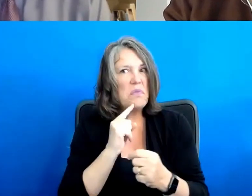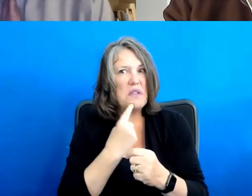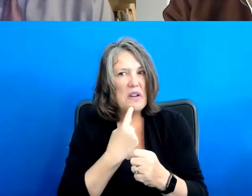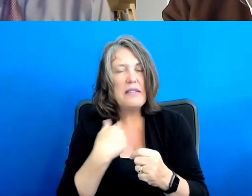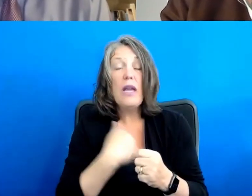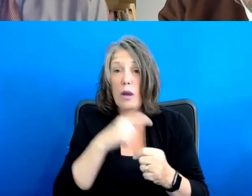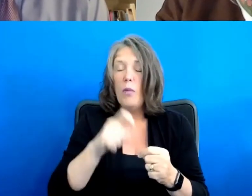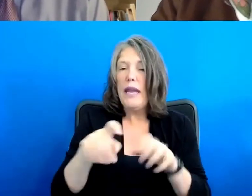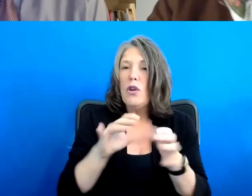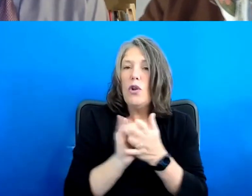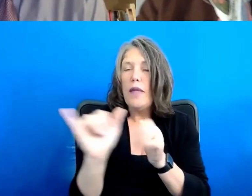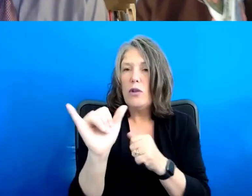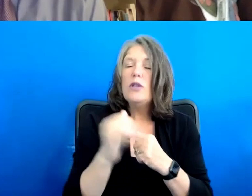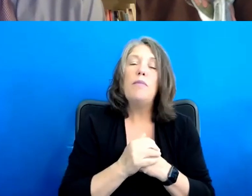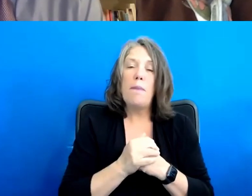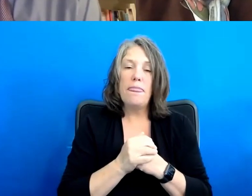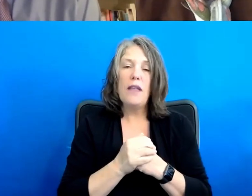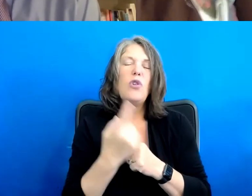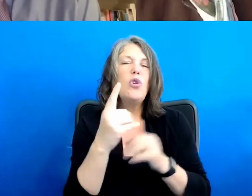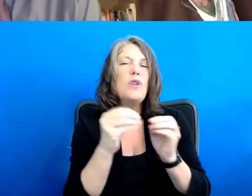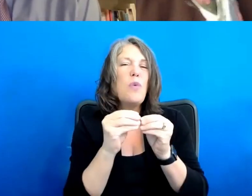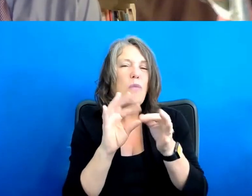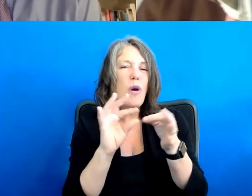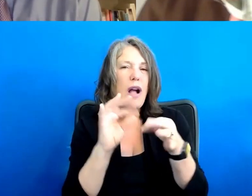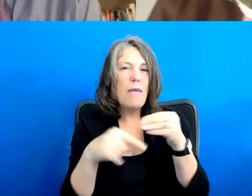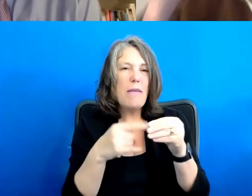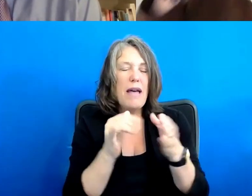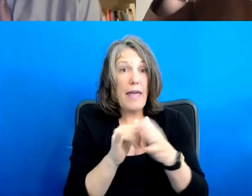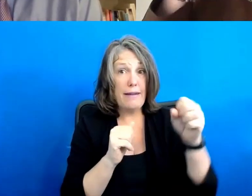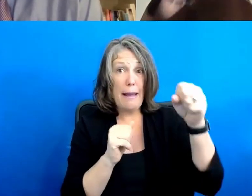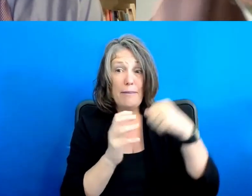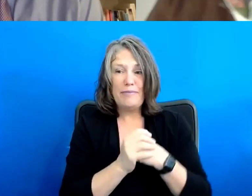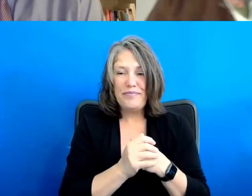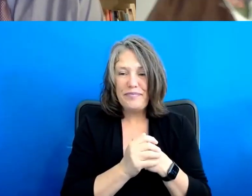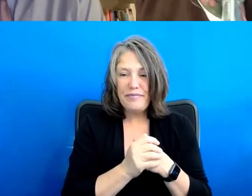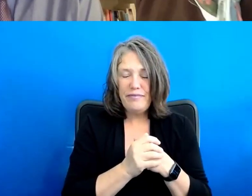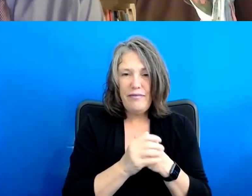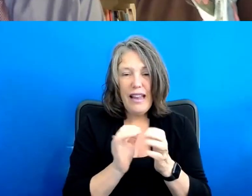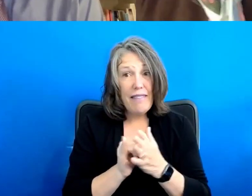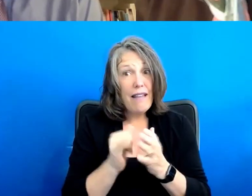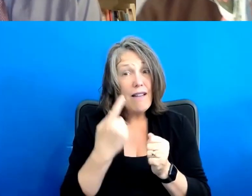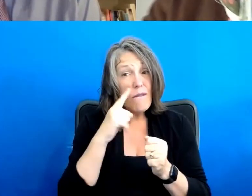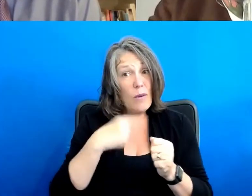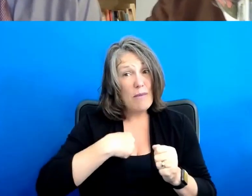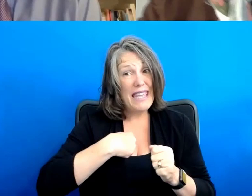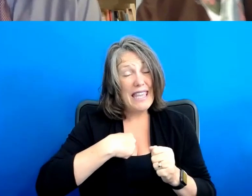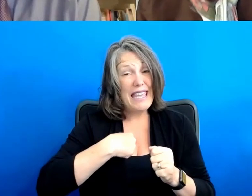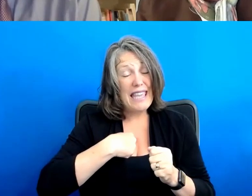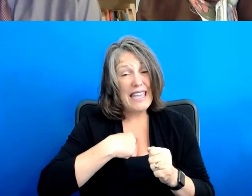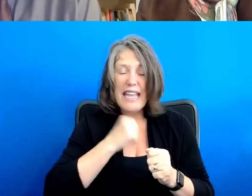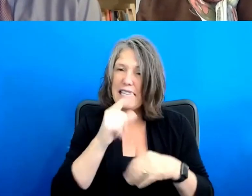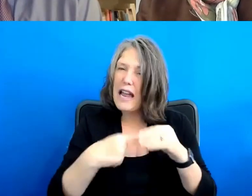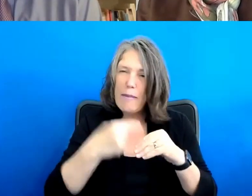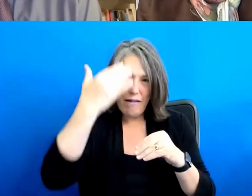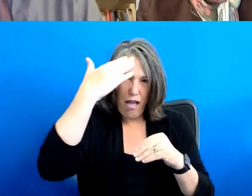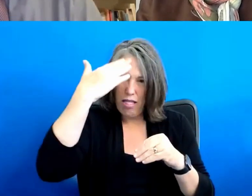do. Should I just one more comment on that, which is, to me, it's not about